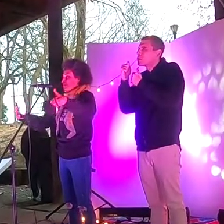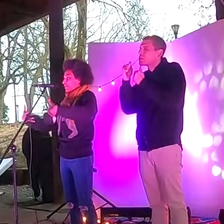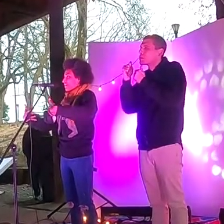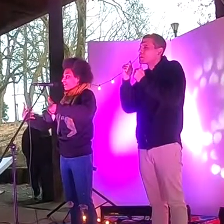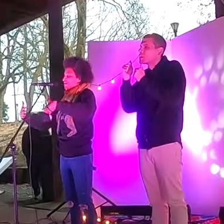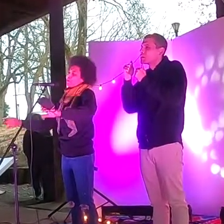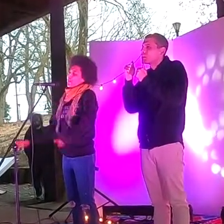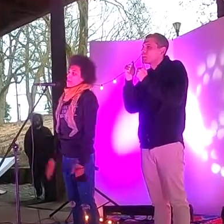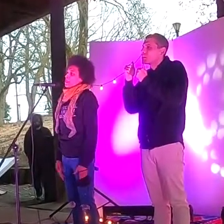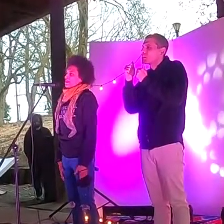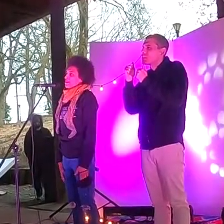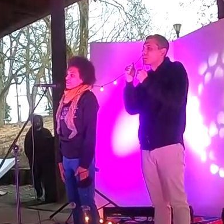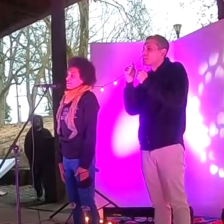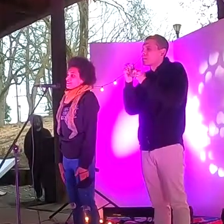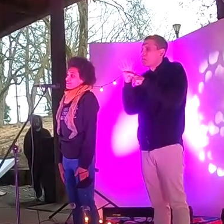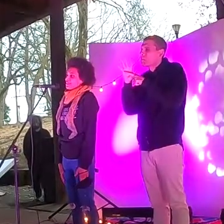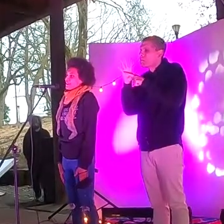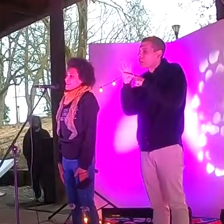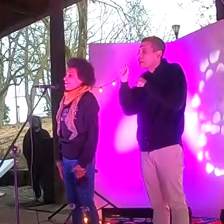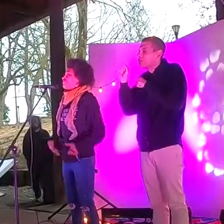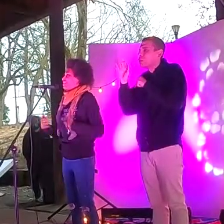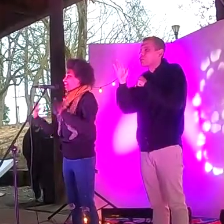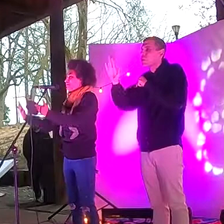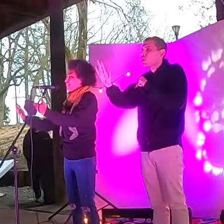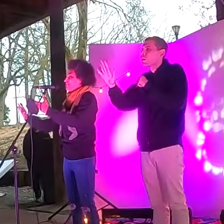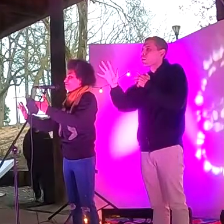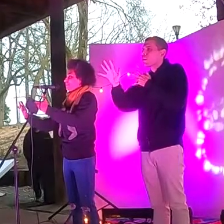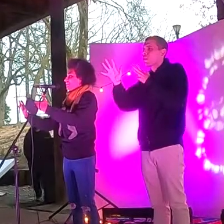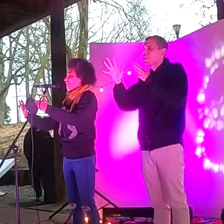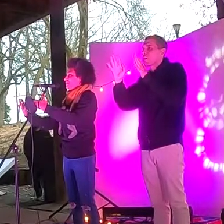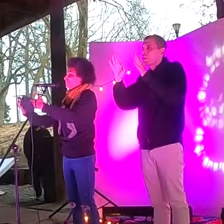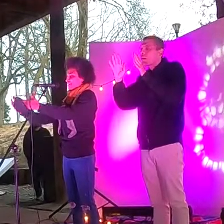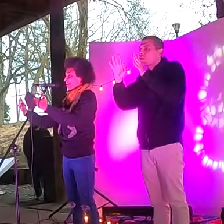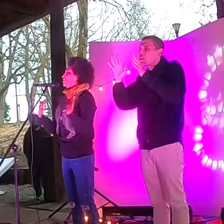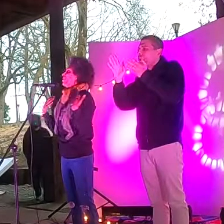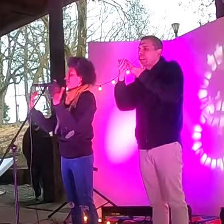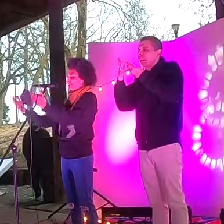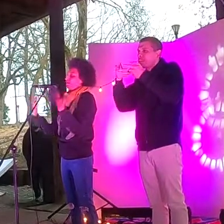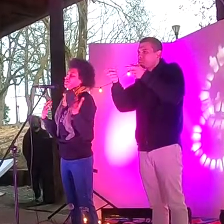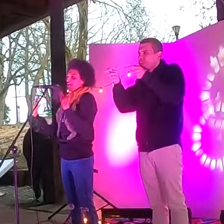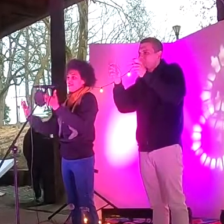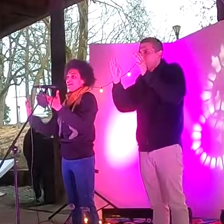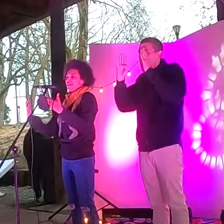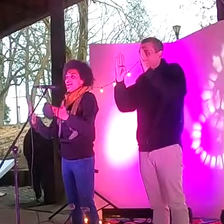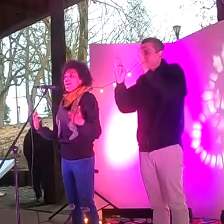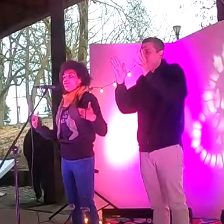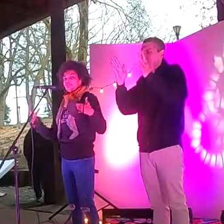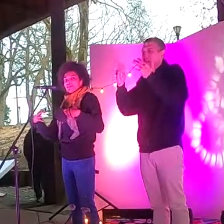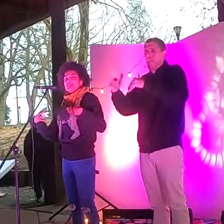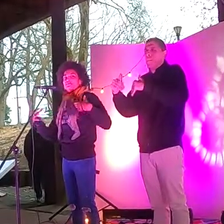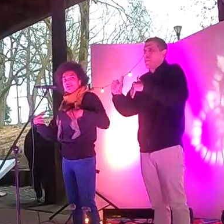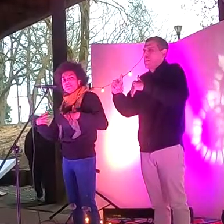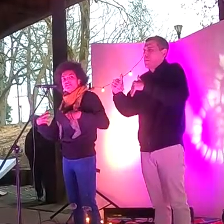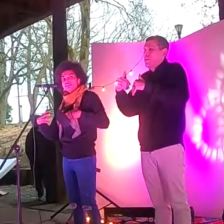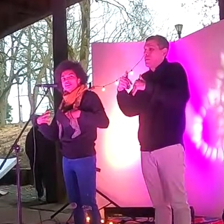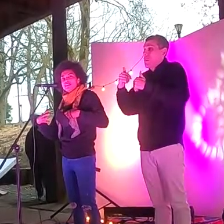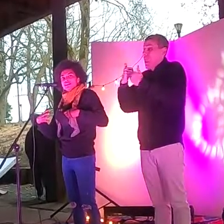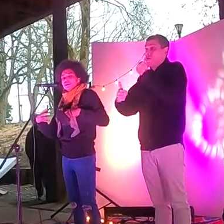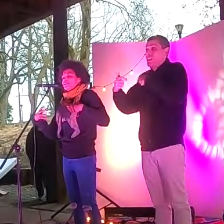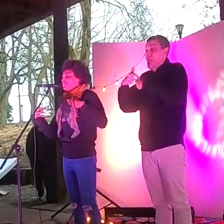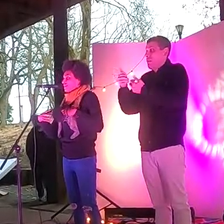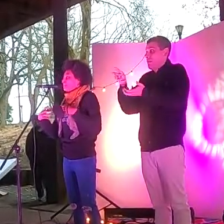her humanity. And every time I've been in contact with her, I've really